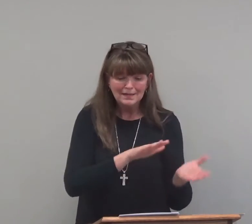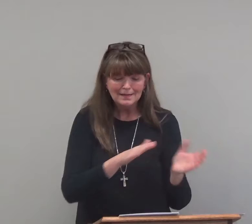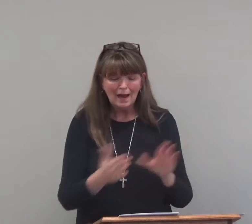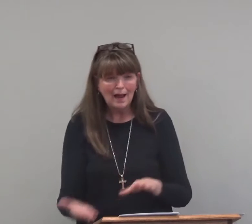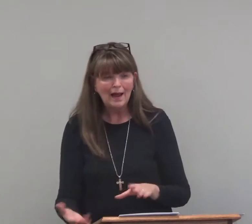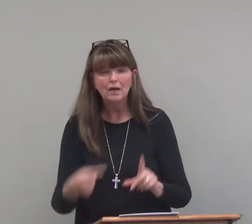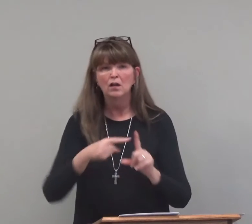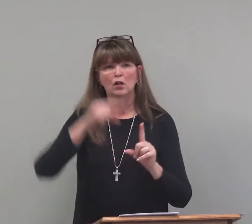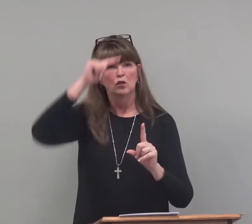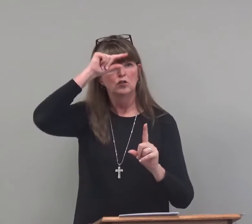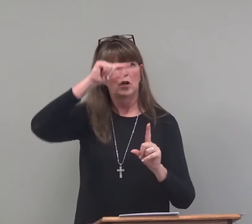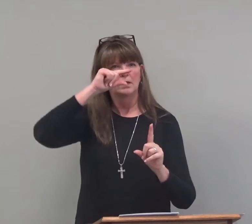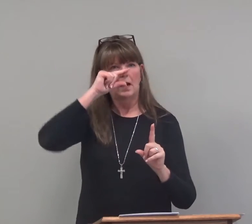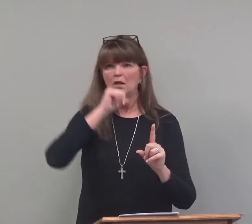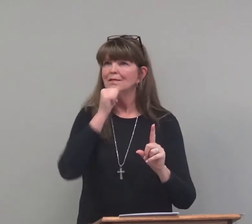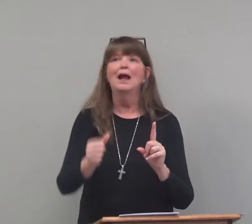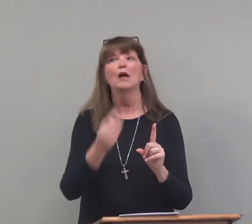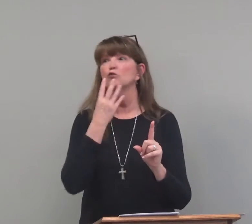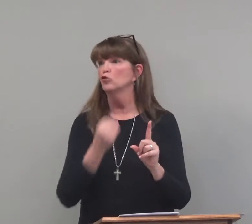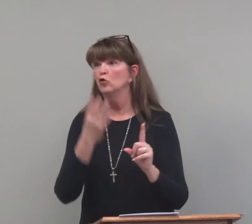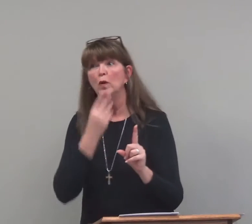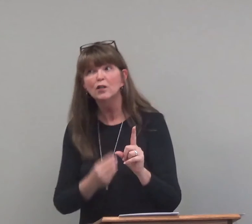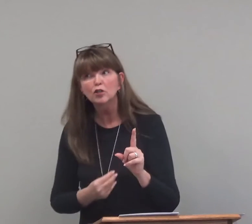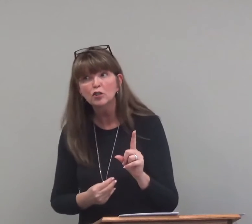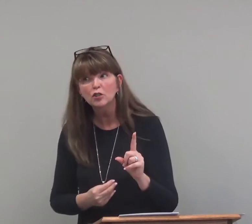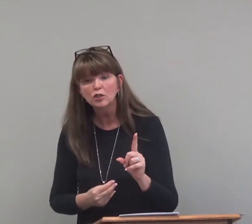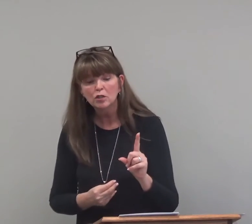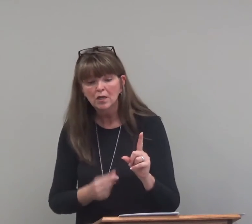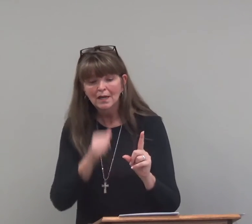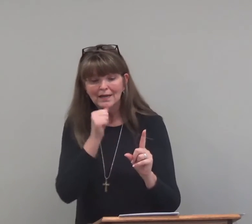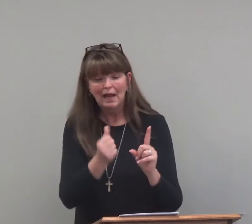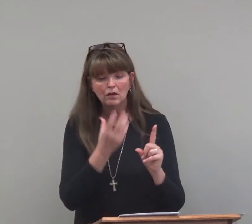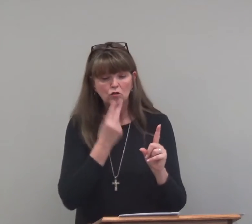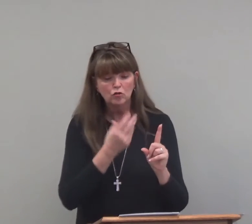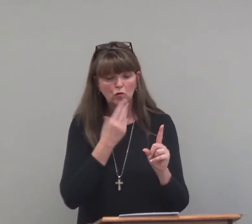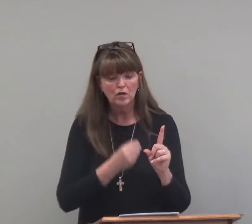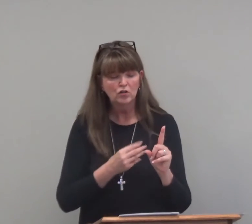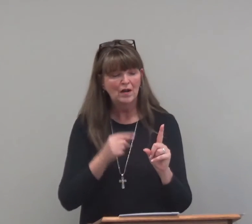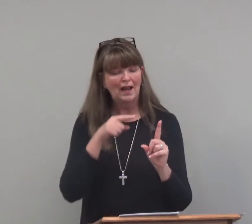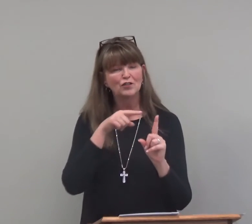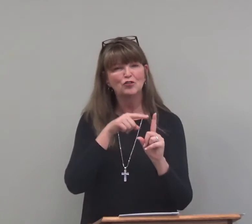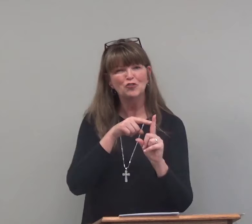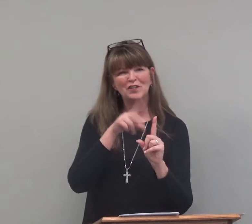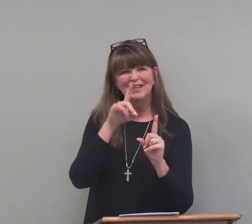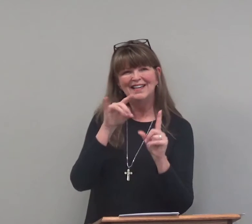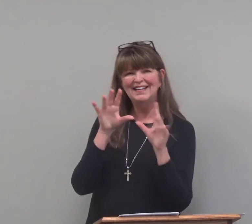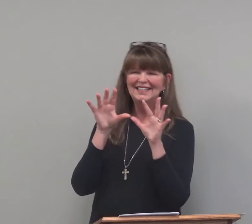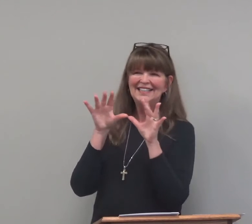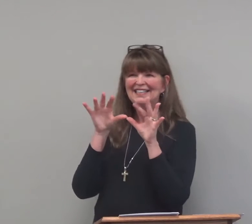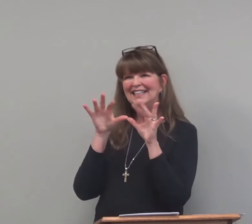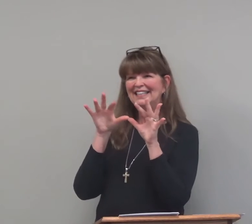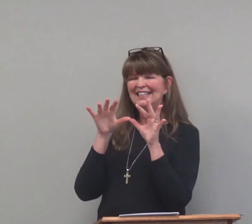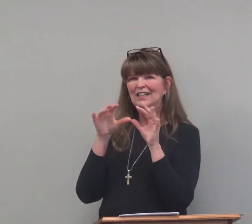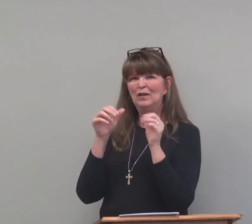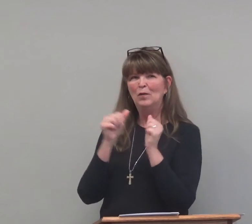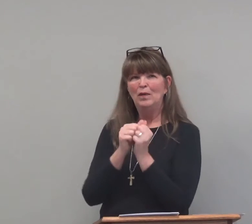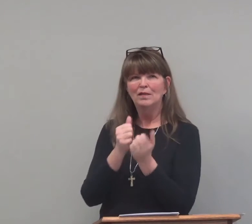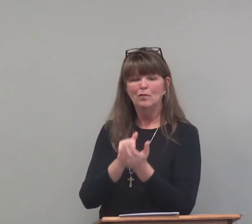Her husband had died. She was Gentile. She was not even Jewish. And she did kind of